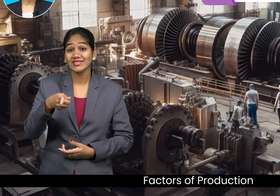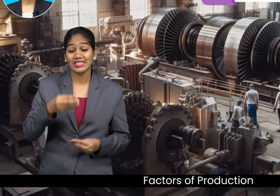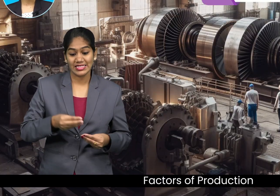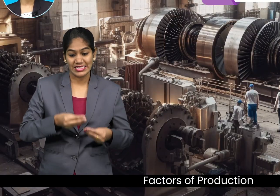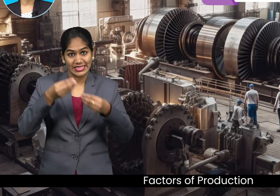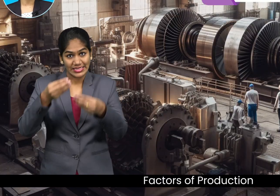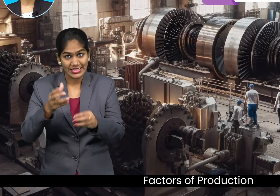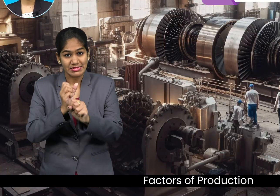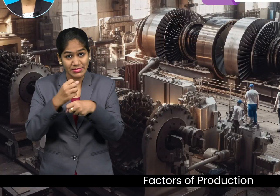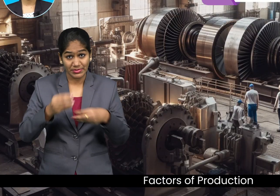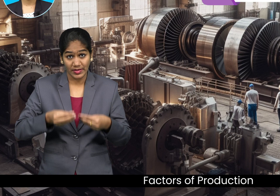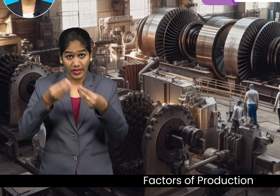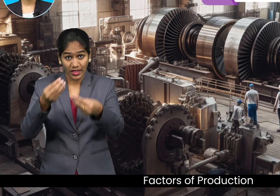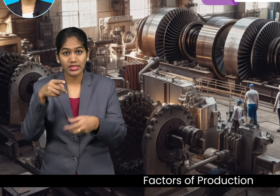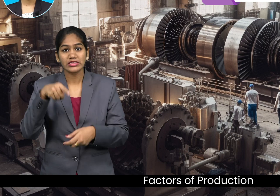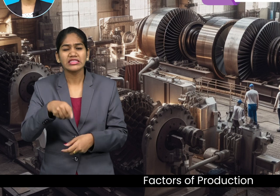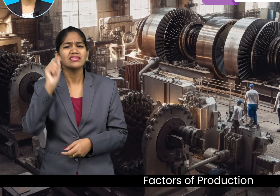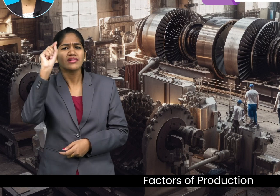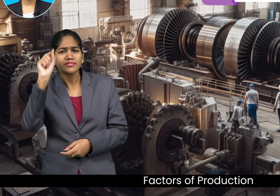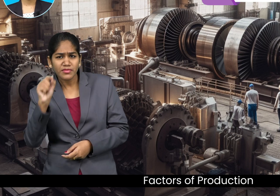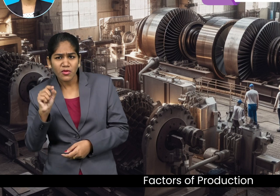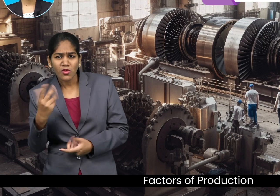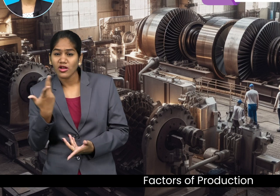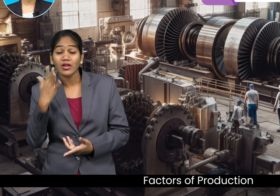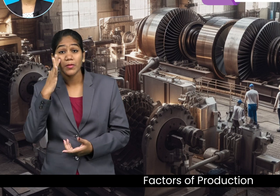Factors of production.